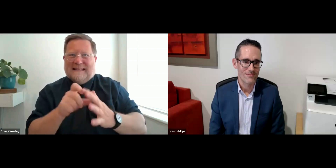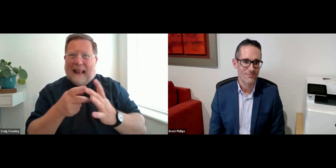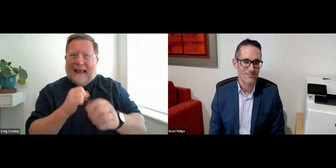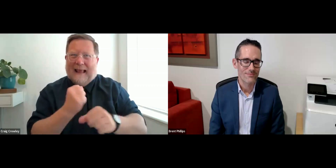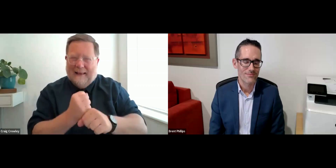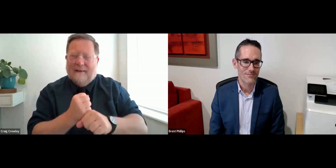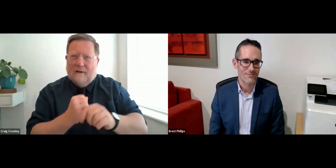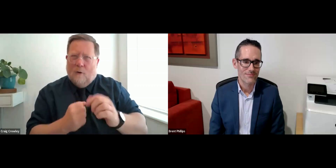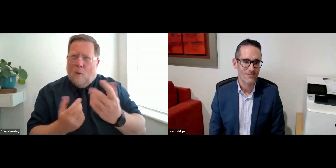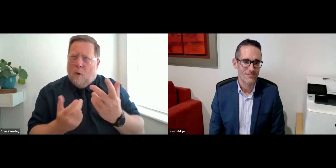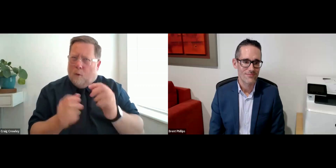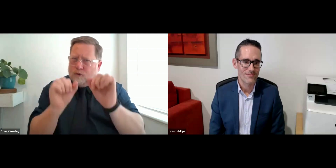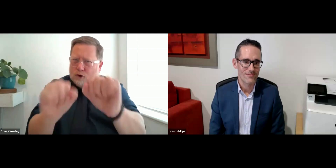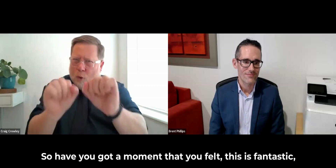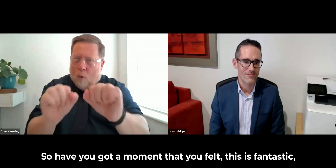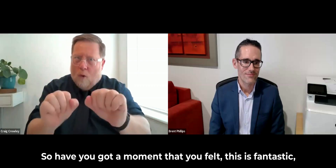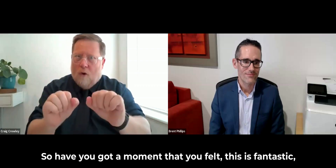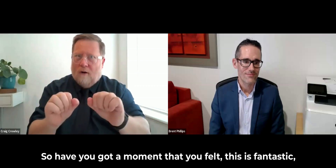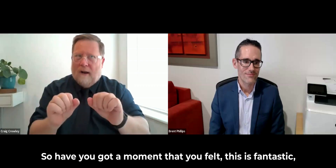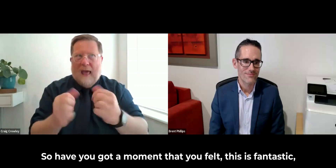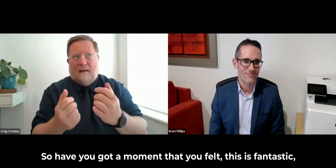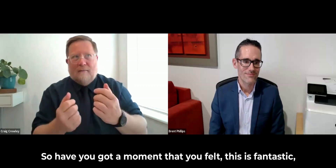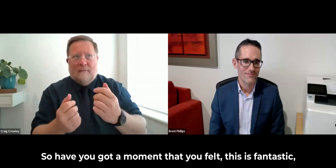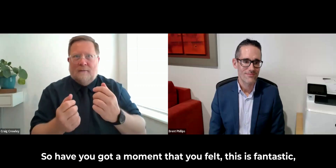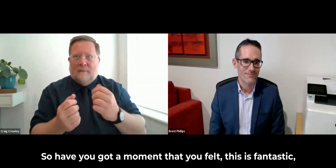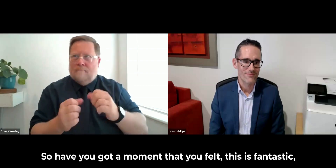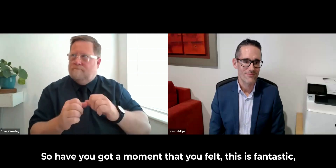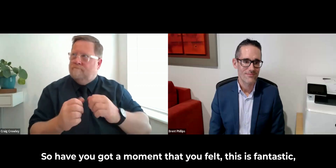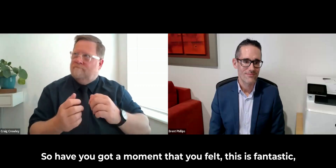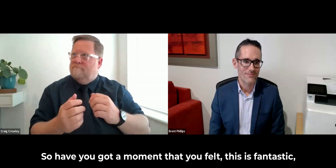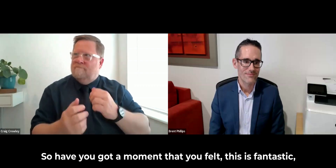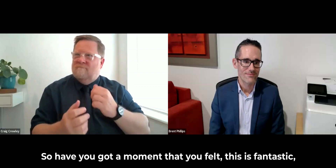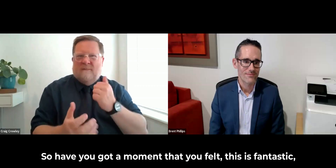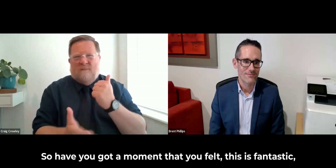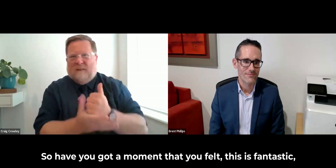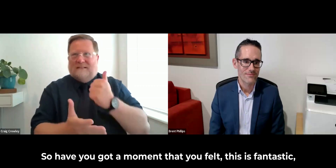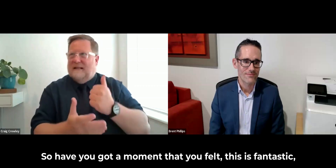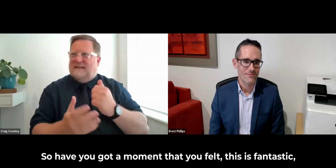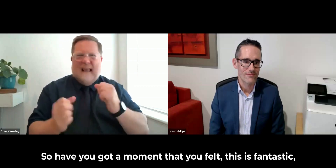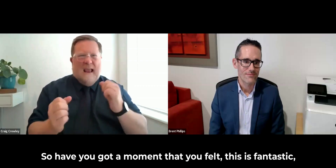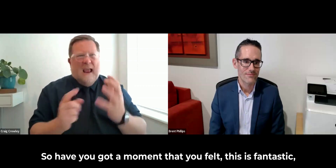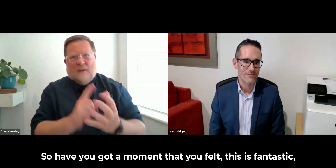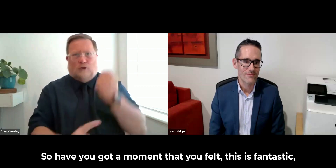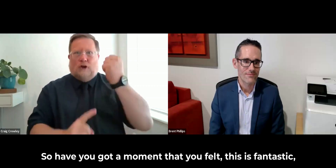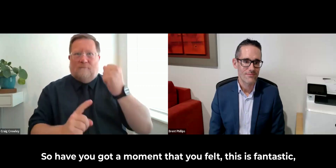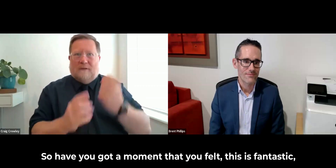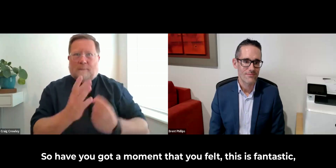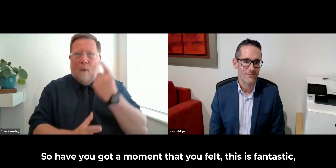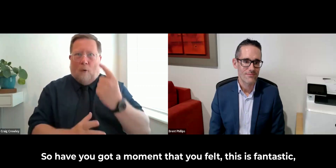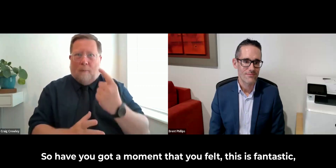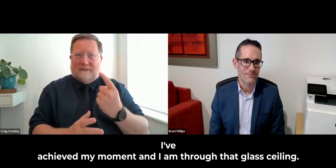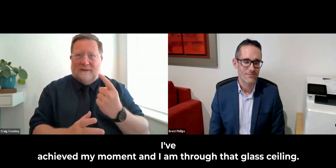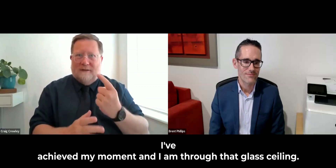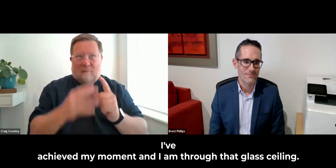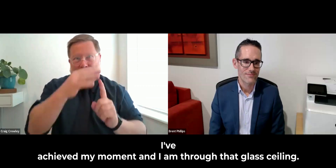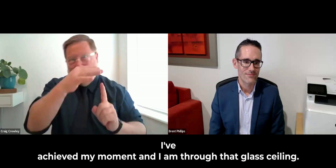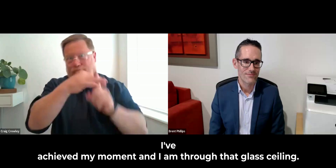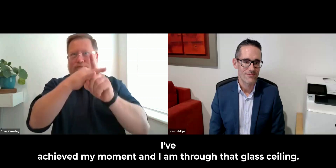Um, so have you got a moment that you felt, this is fantastic. I've achieved